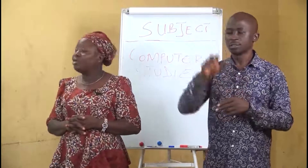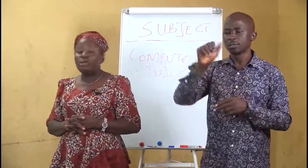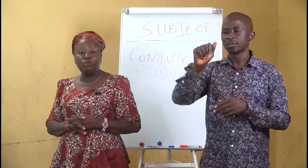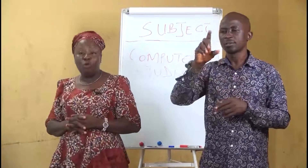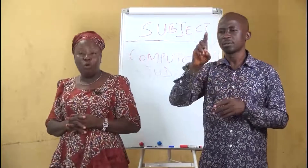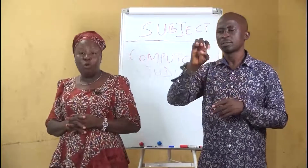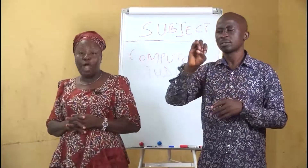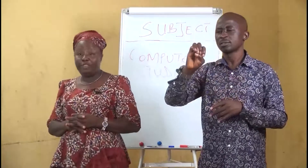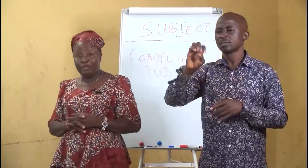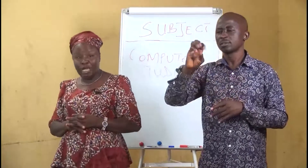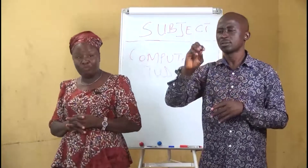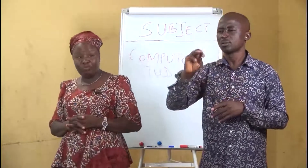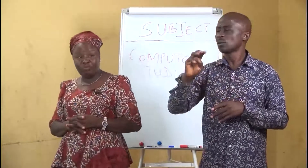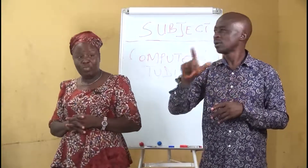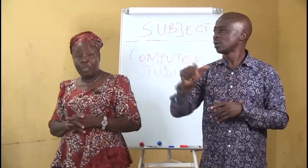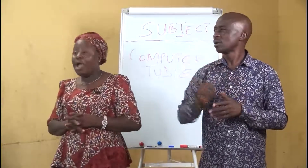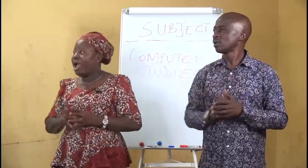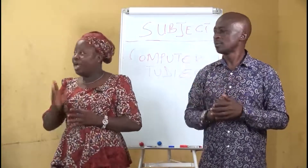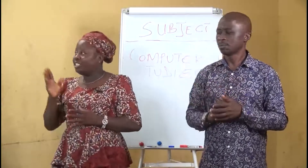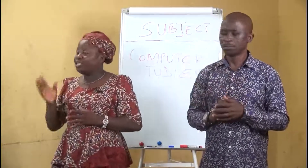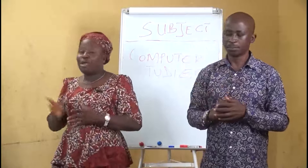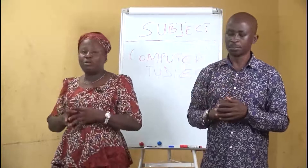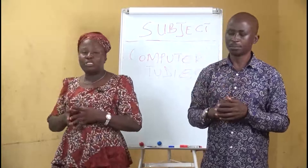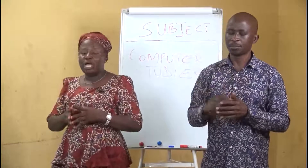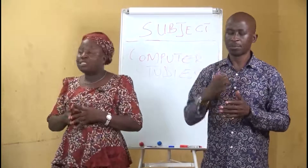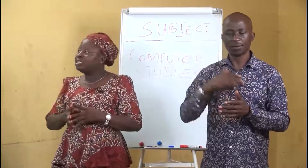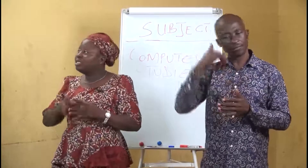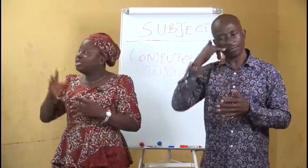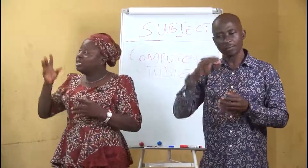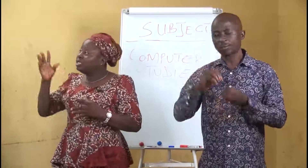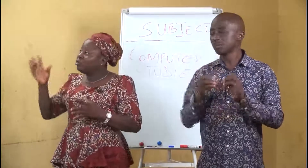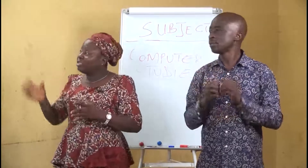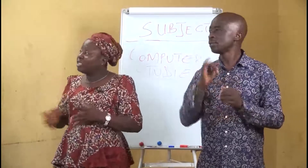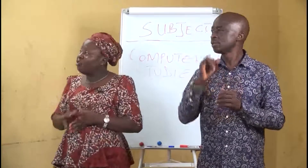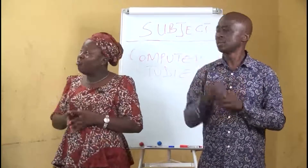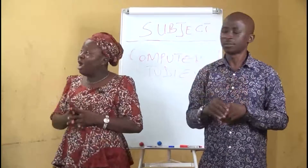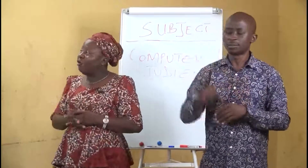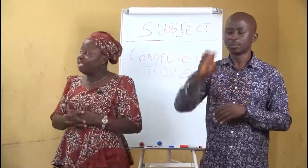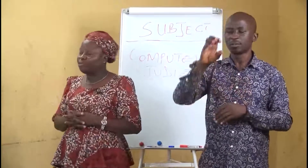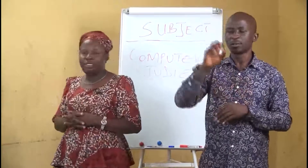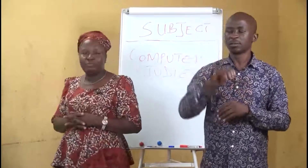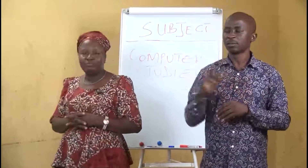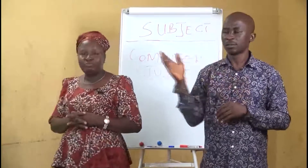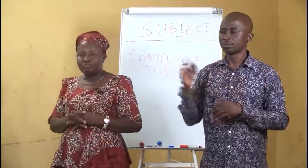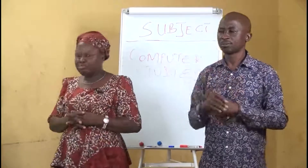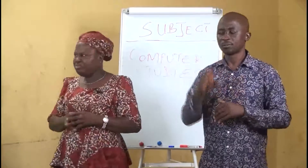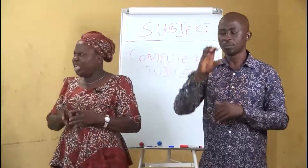as Pagbelu O Adeola. And this is my contact number on the